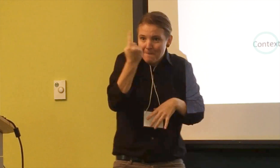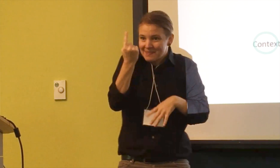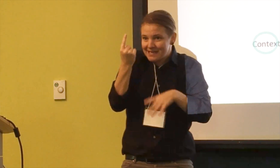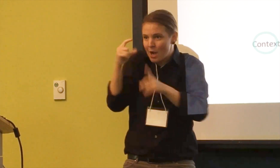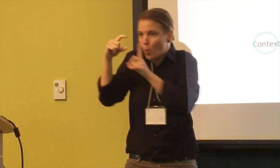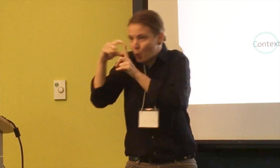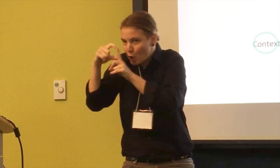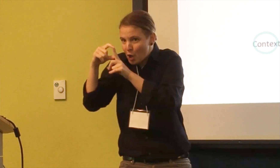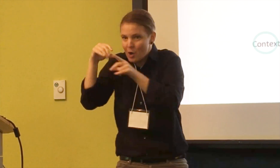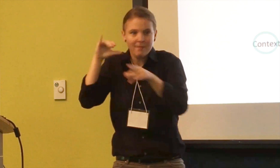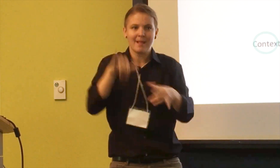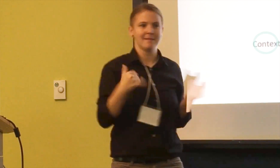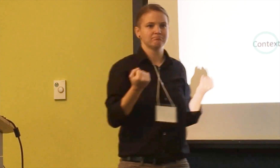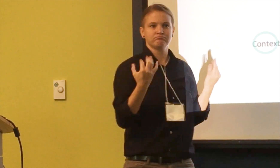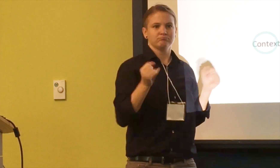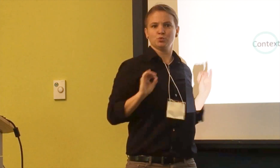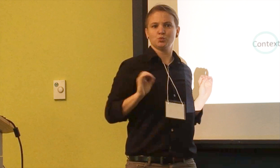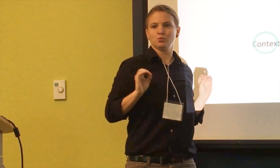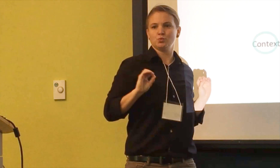in English, it would be